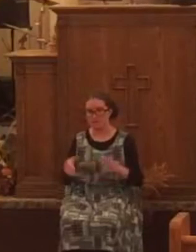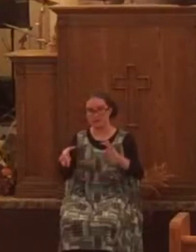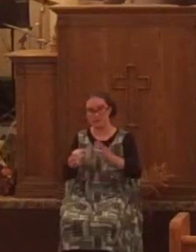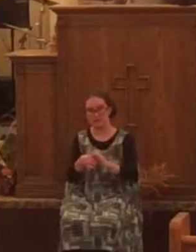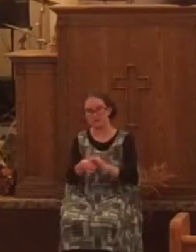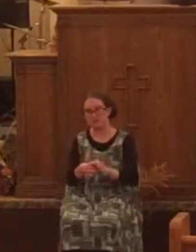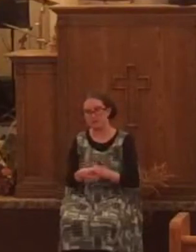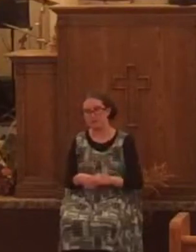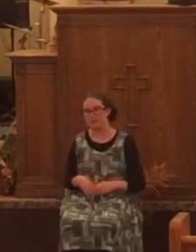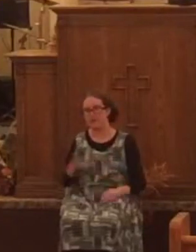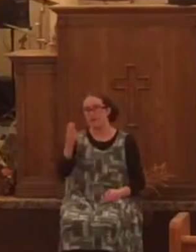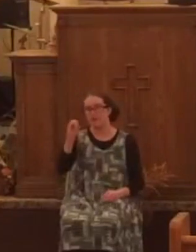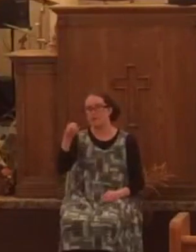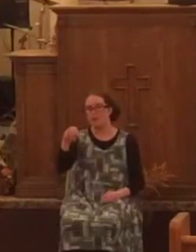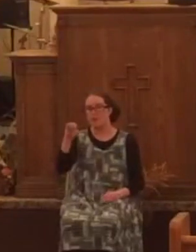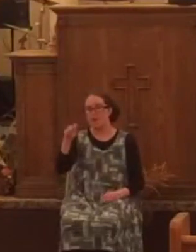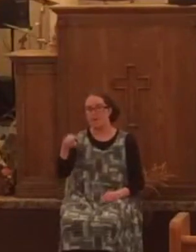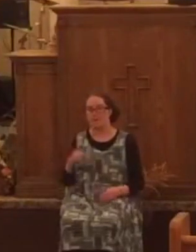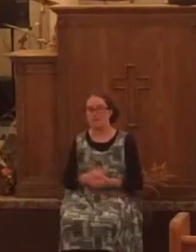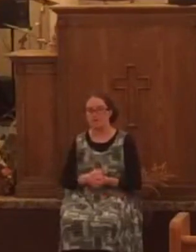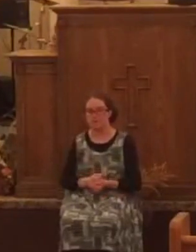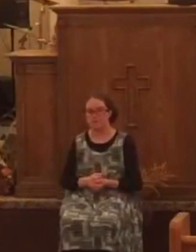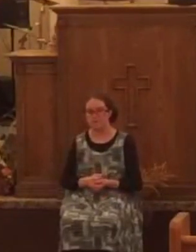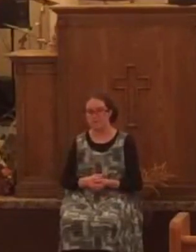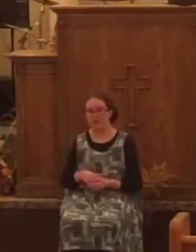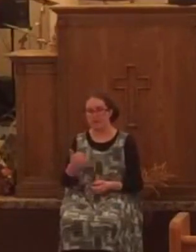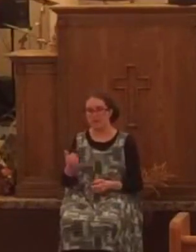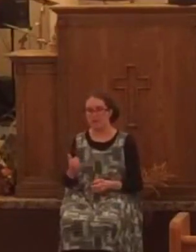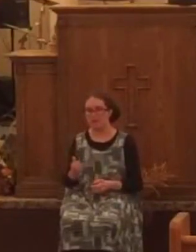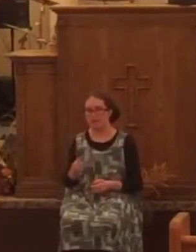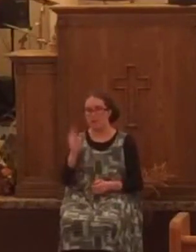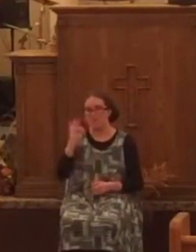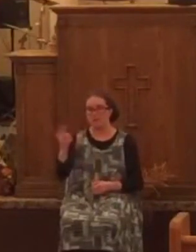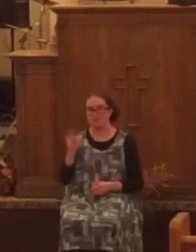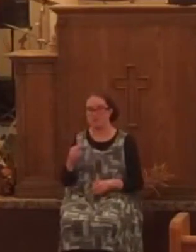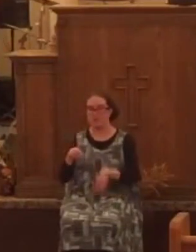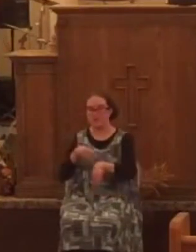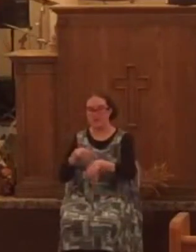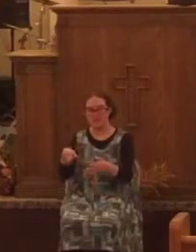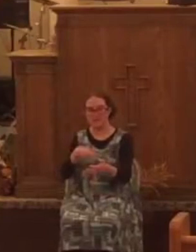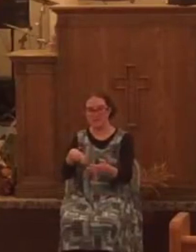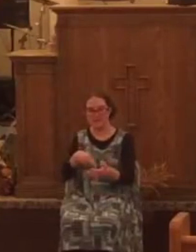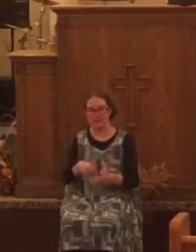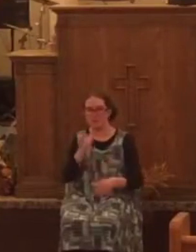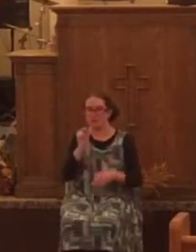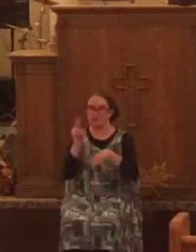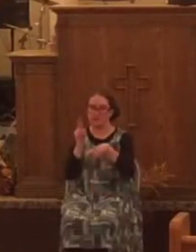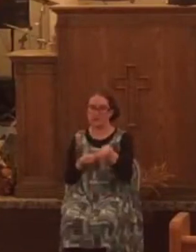with them. Praise God. Yeah. In other words, what I'm preaching when it's time to dance,